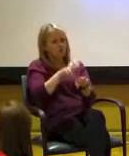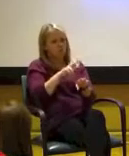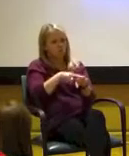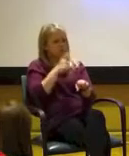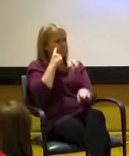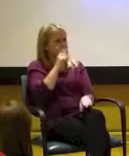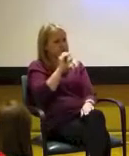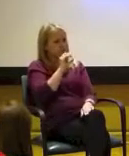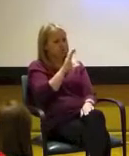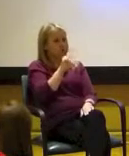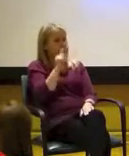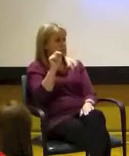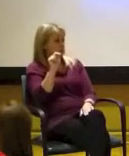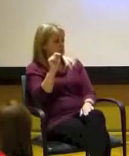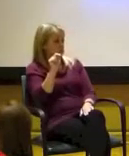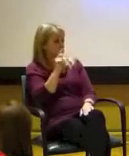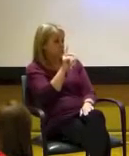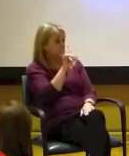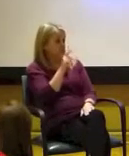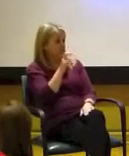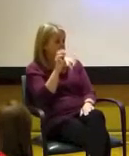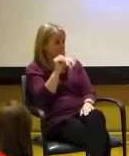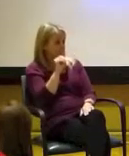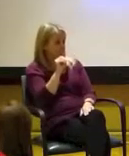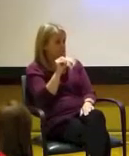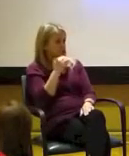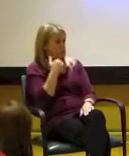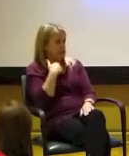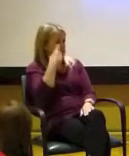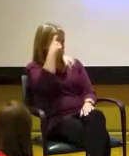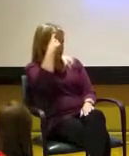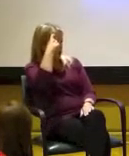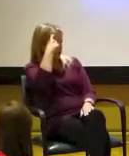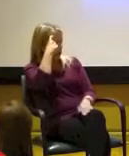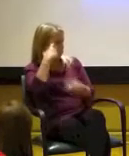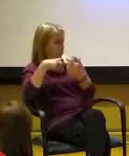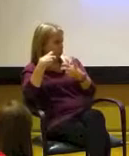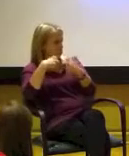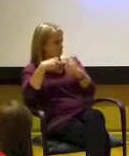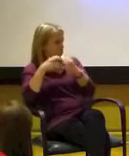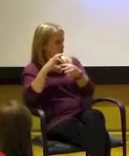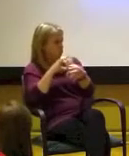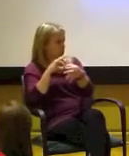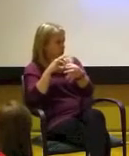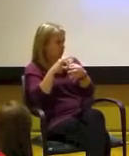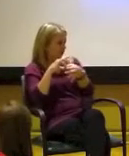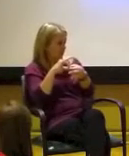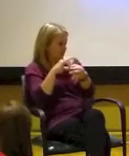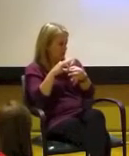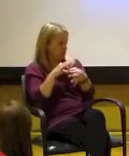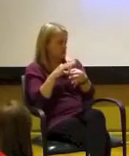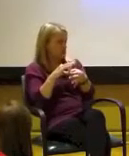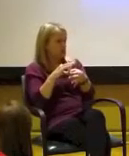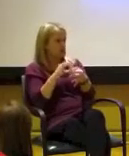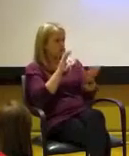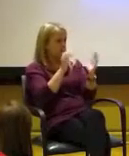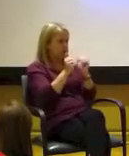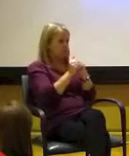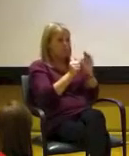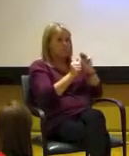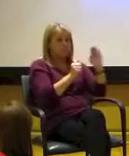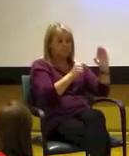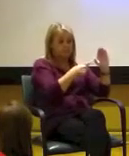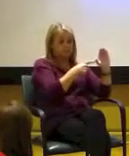occult dysraphism to have those associated brain abnormalities,